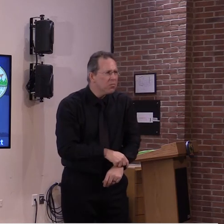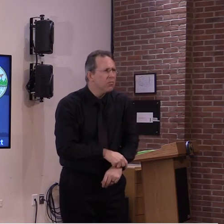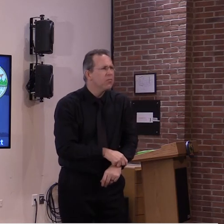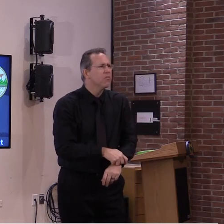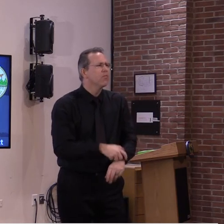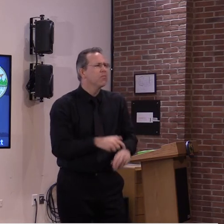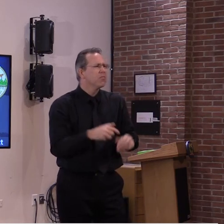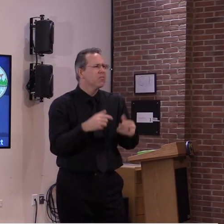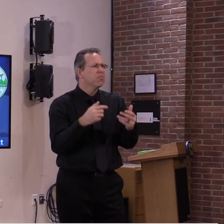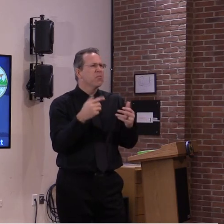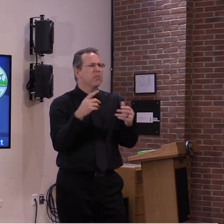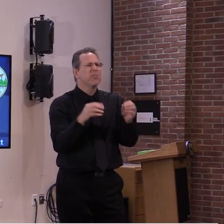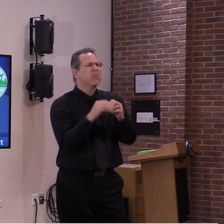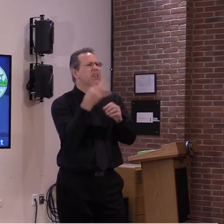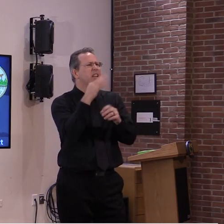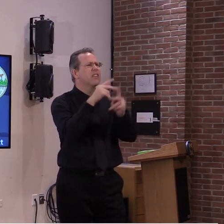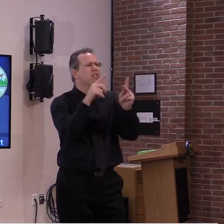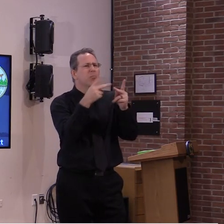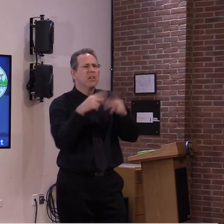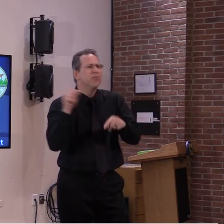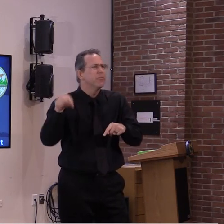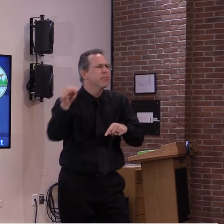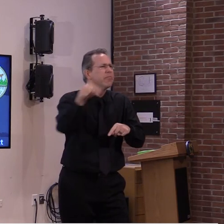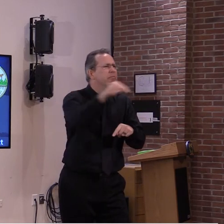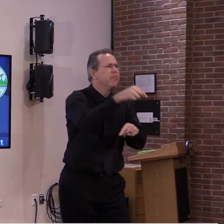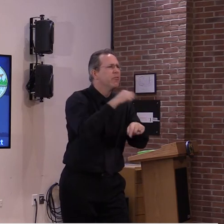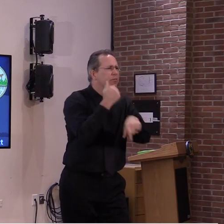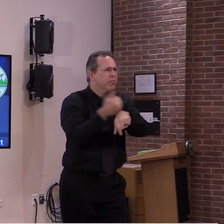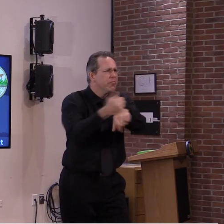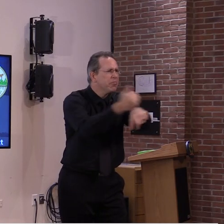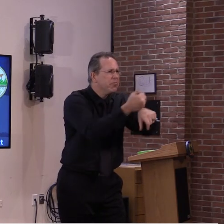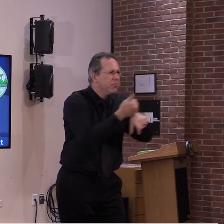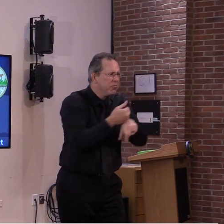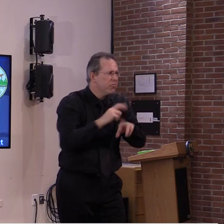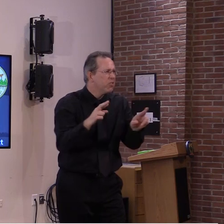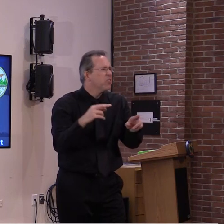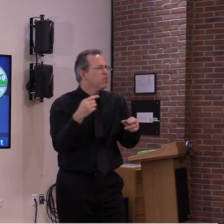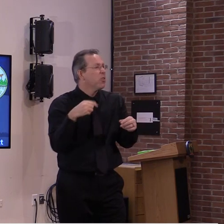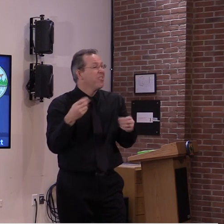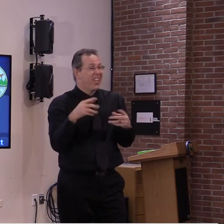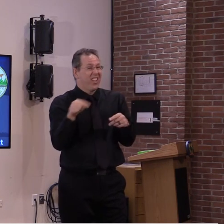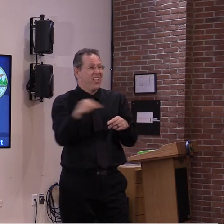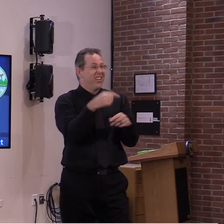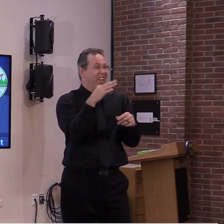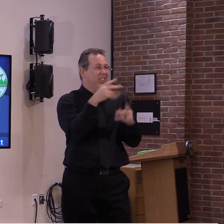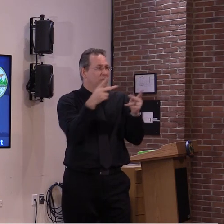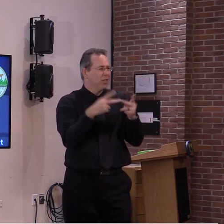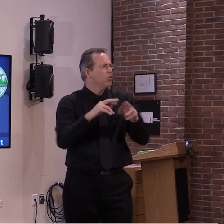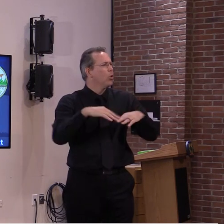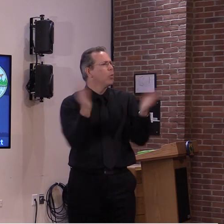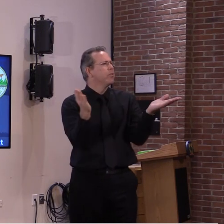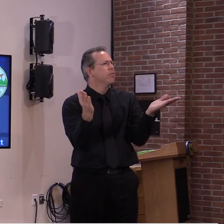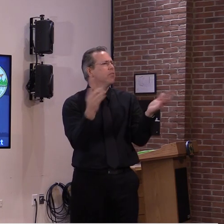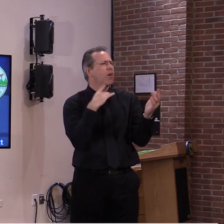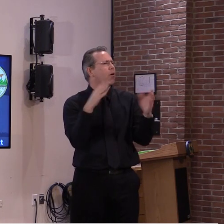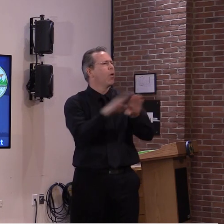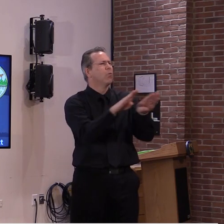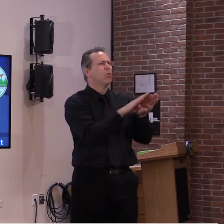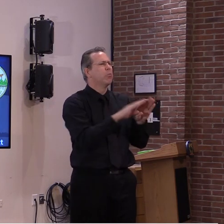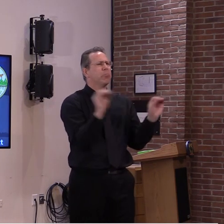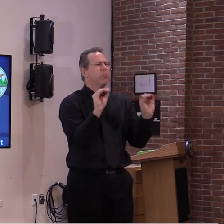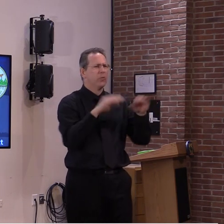locations, many of which, as the doctor has said, 15 are open considerable